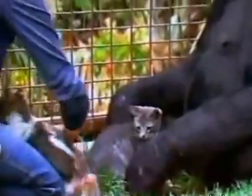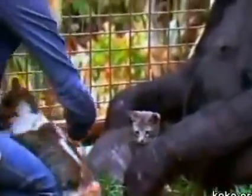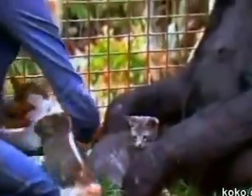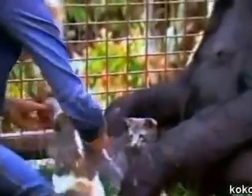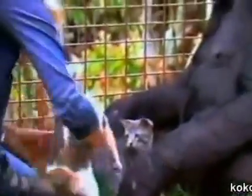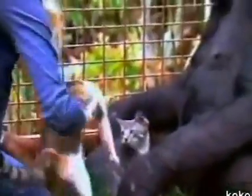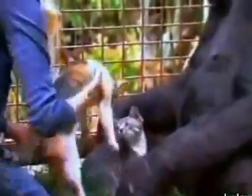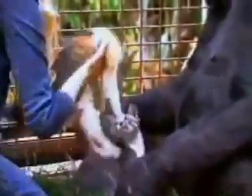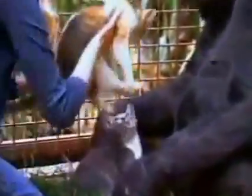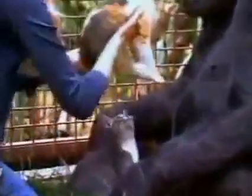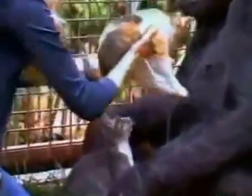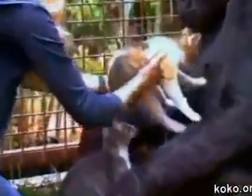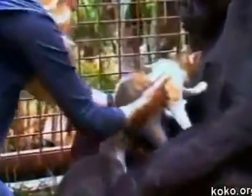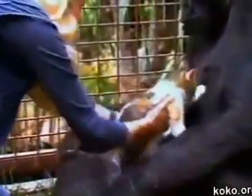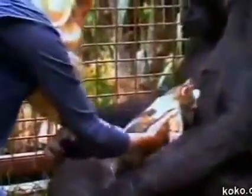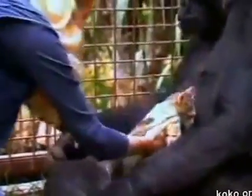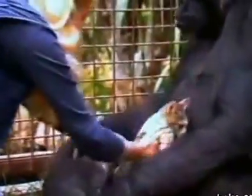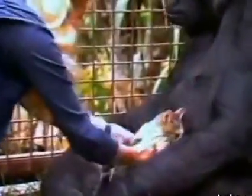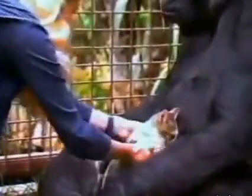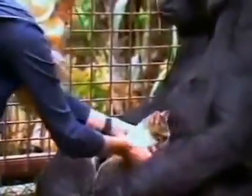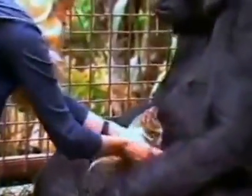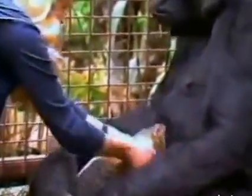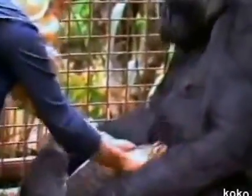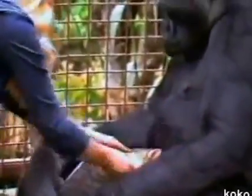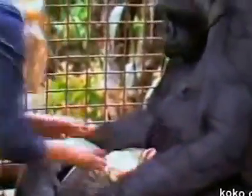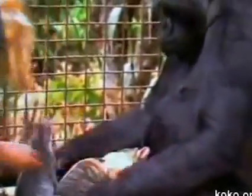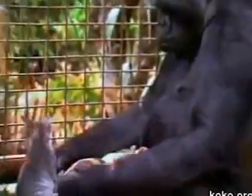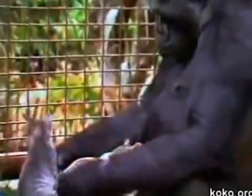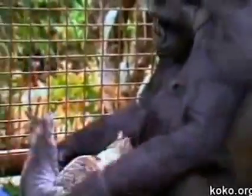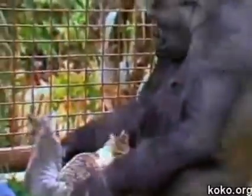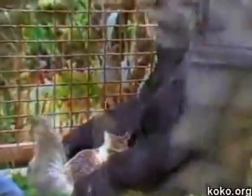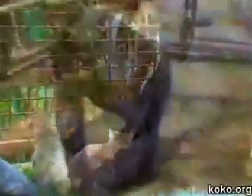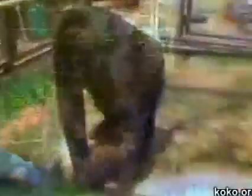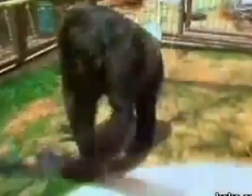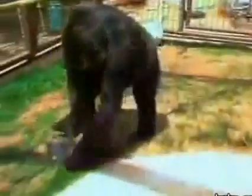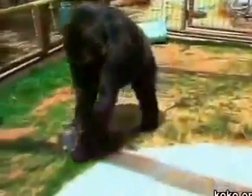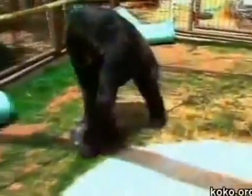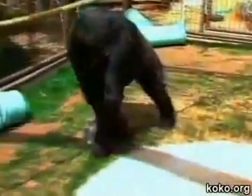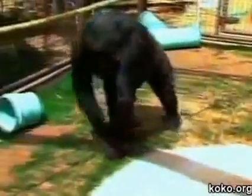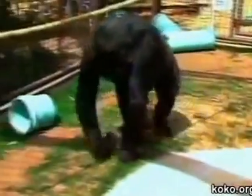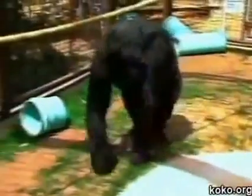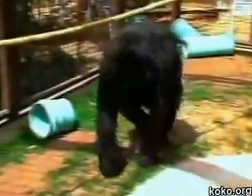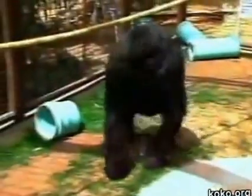And yet, it was by loving the little tailless kitten that Coco learned one of life's hardest lessons.